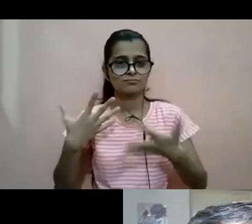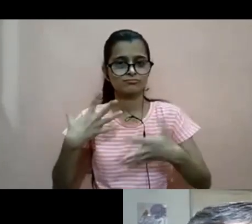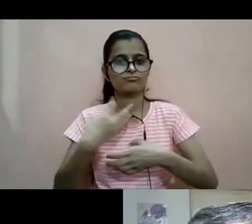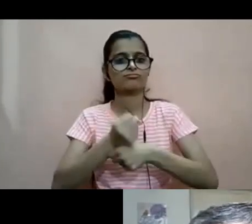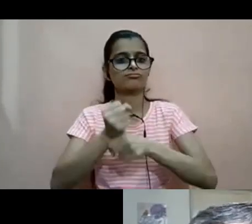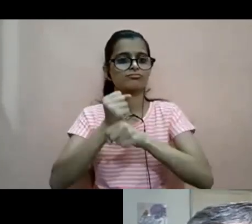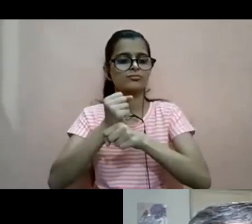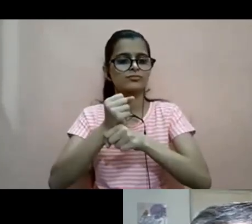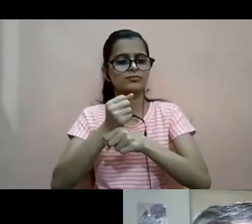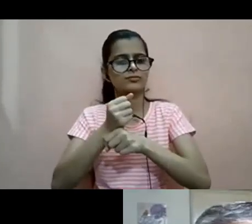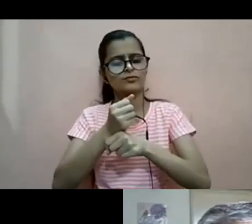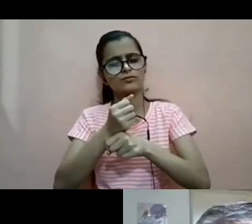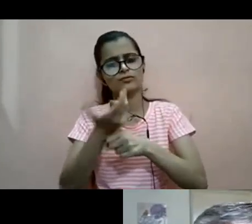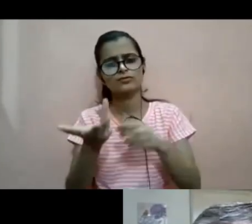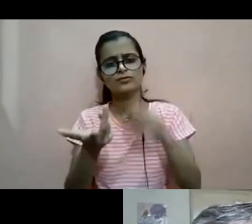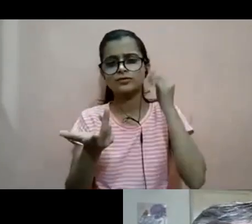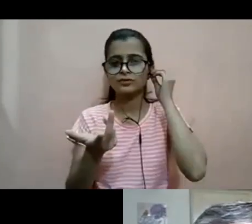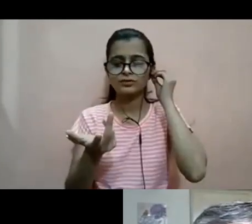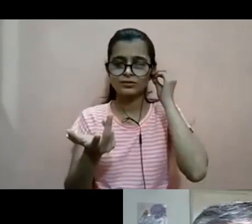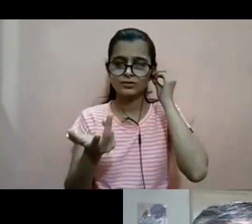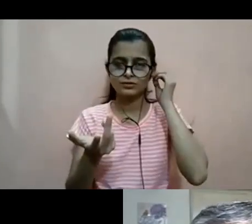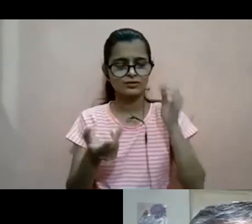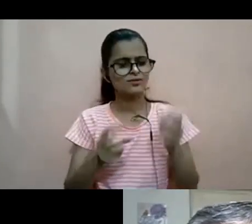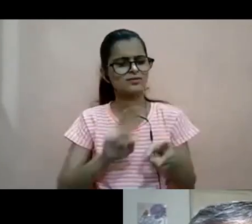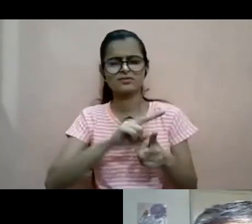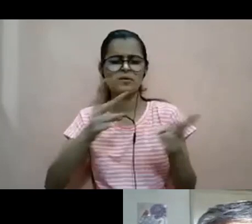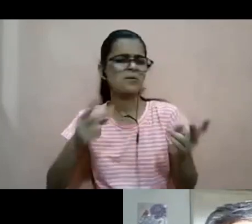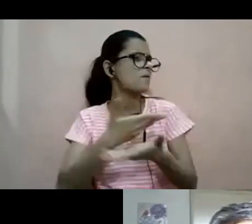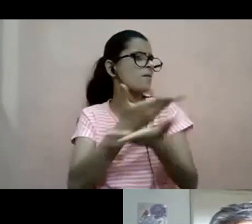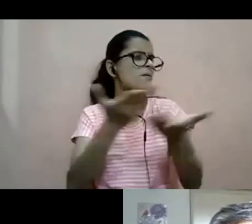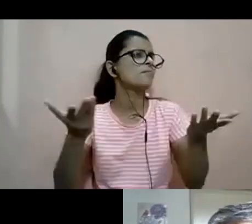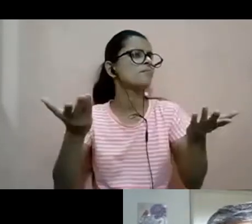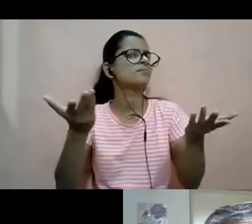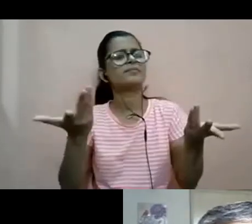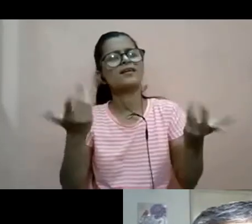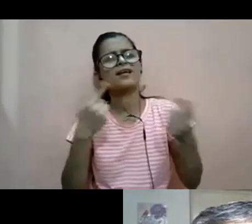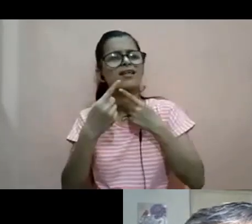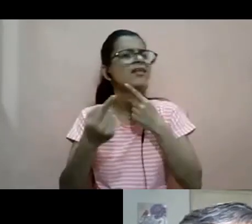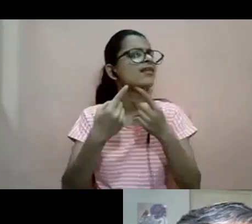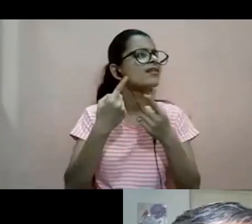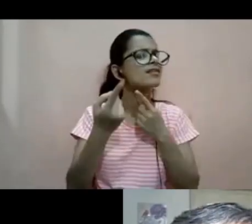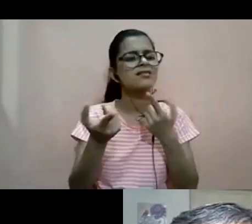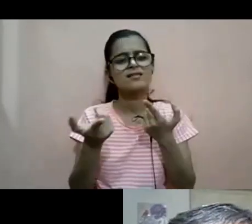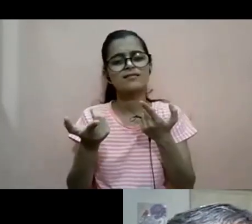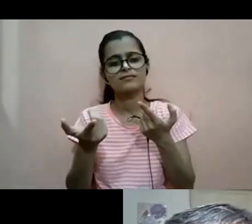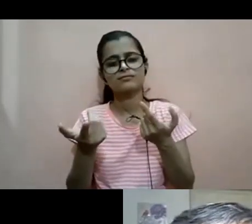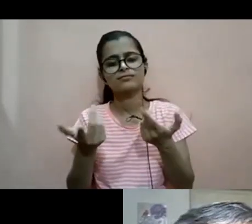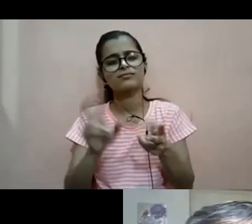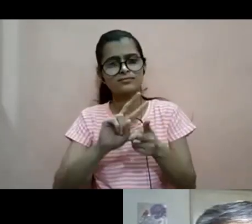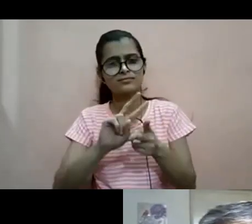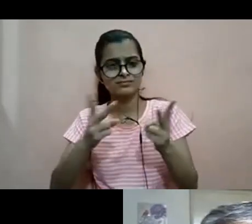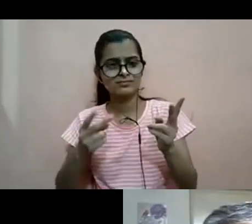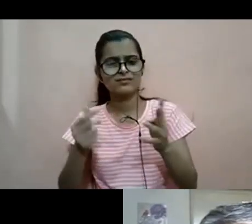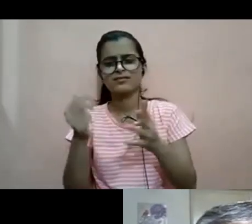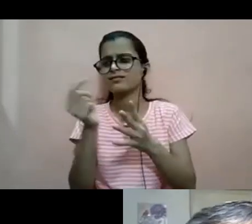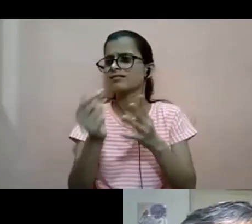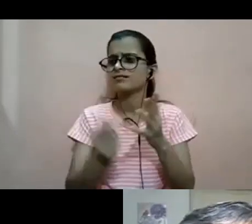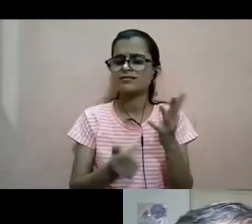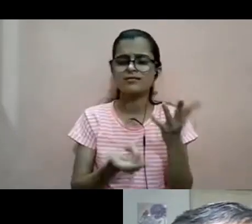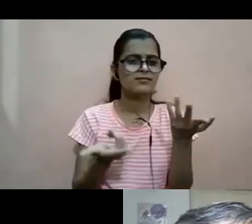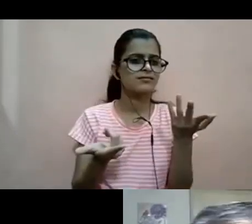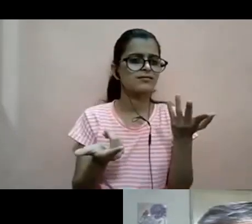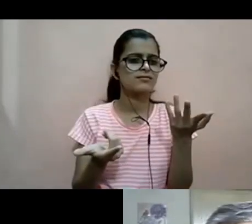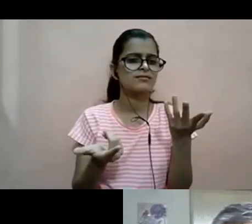cultural studies, talk about this all the time, how love can mean different things at different points of time, to